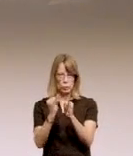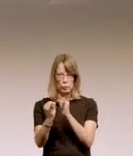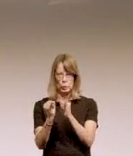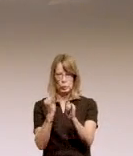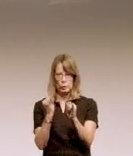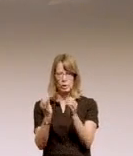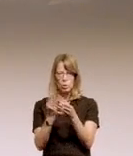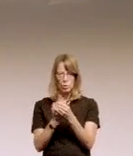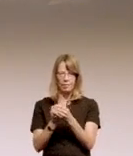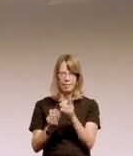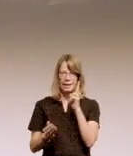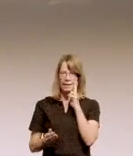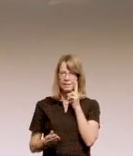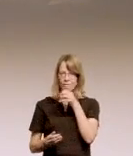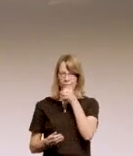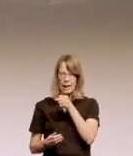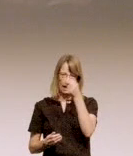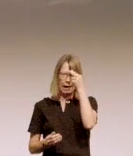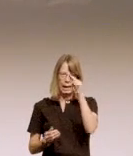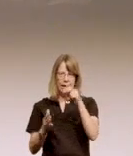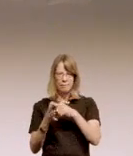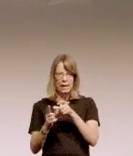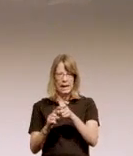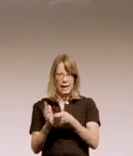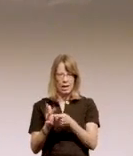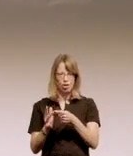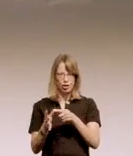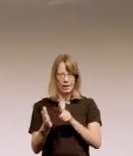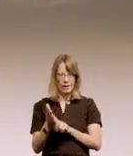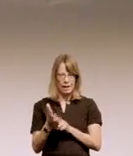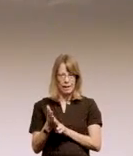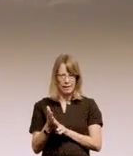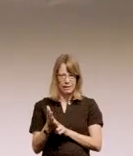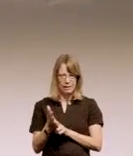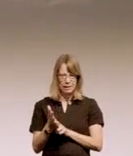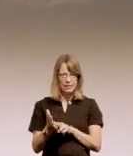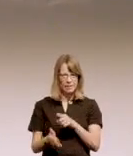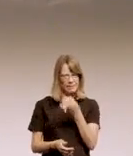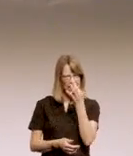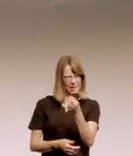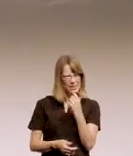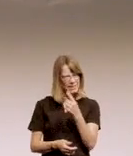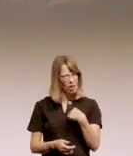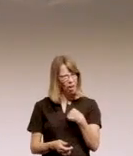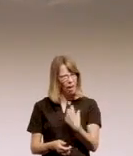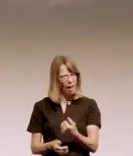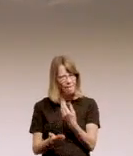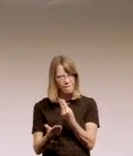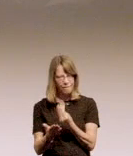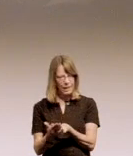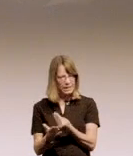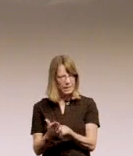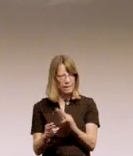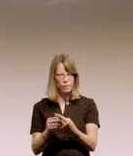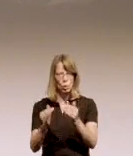with a deaf man called Adrian. And what Adrian was asking, if you missed it there, is, I've got funding, and this funding is for a